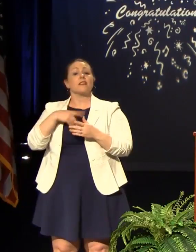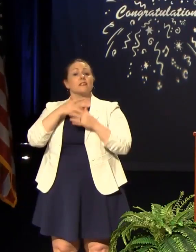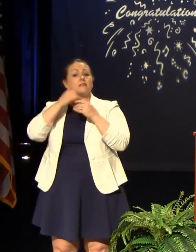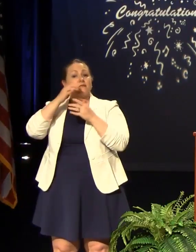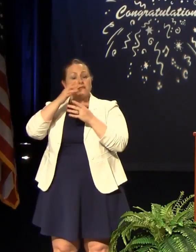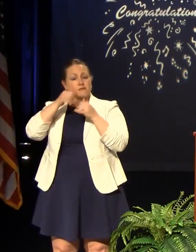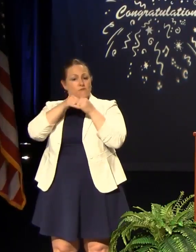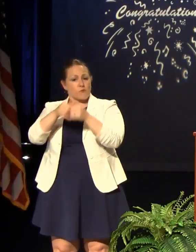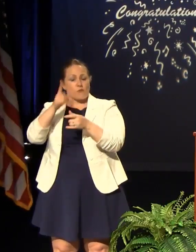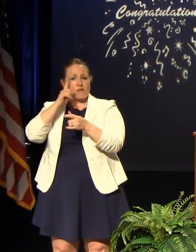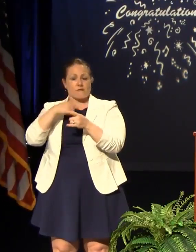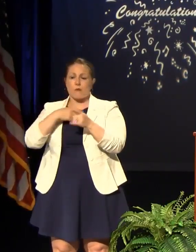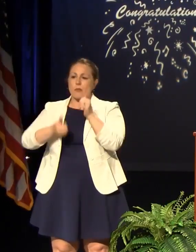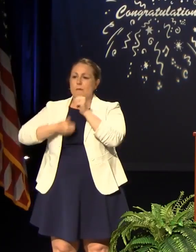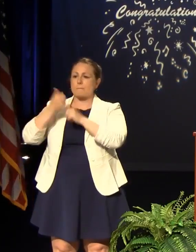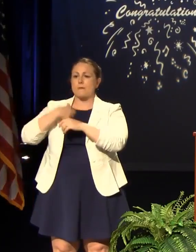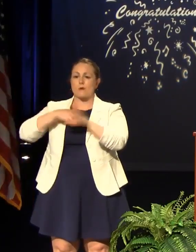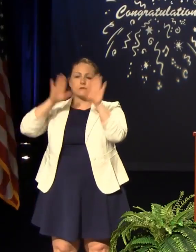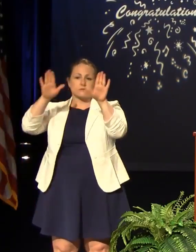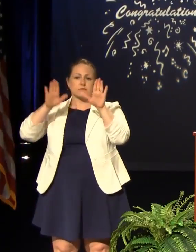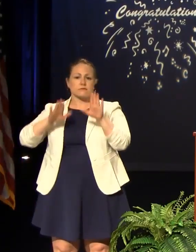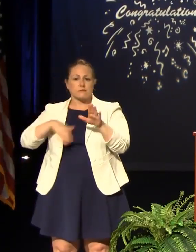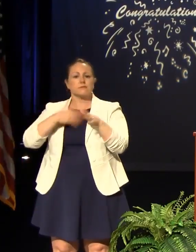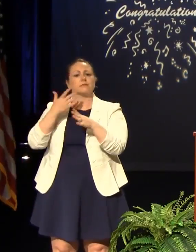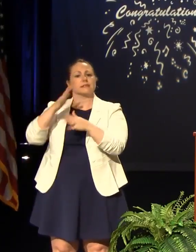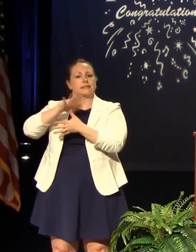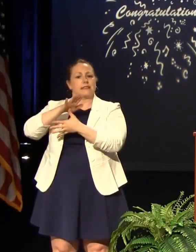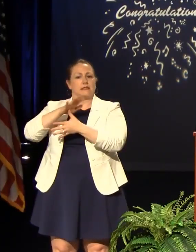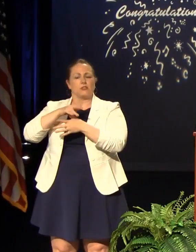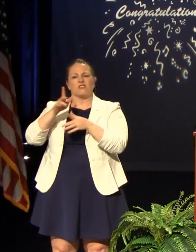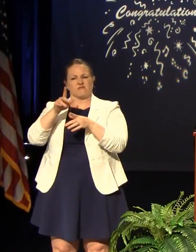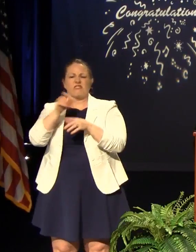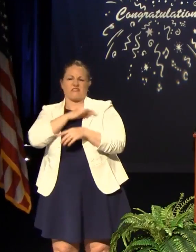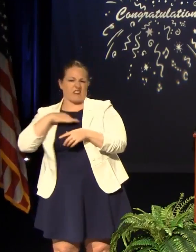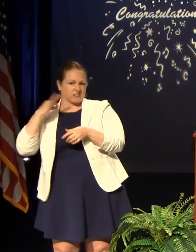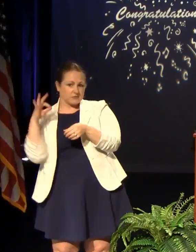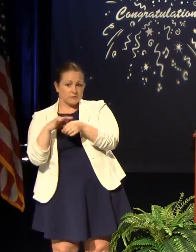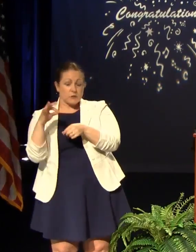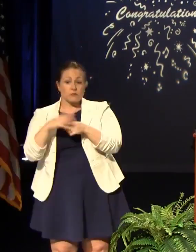outstanding senior as voted on by the faculty. Criteria for this